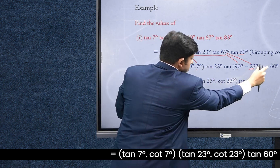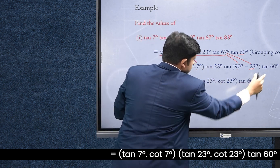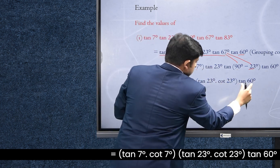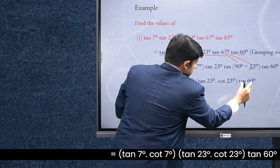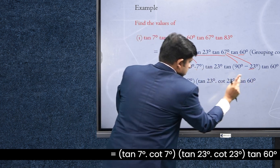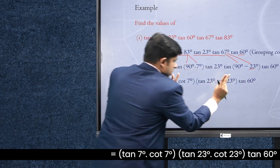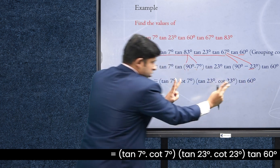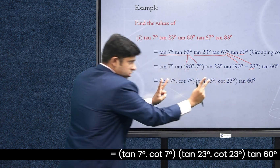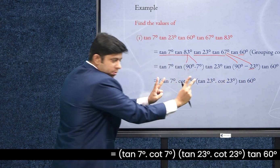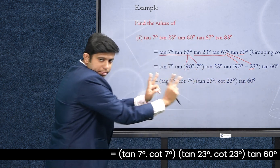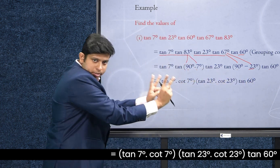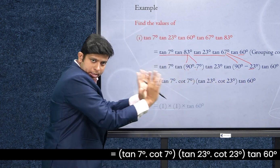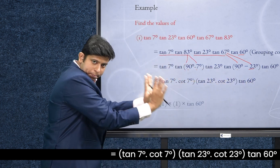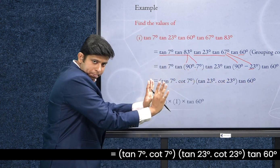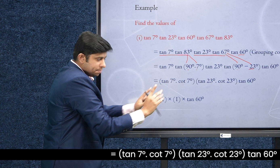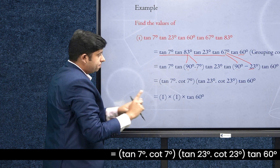into tan 60 degrees.